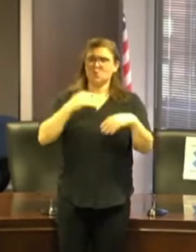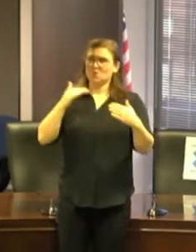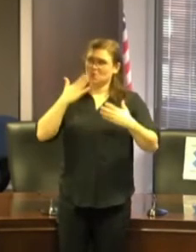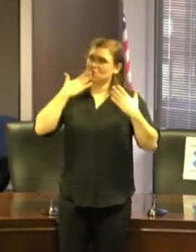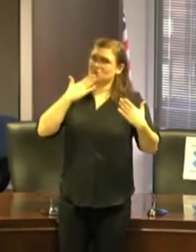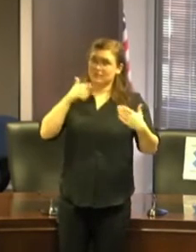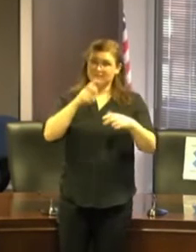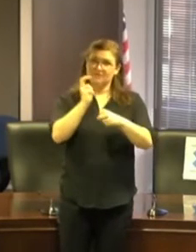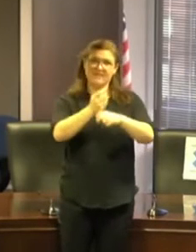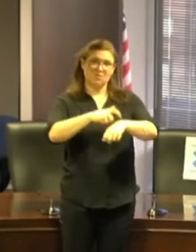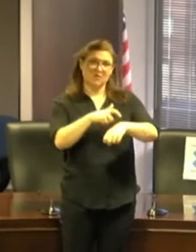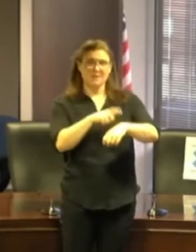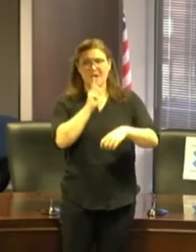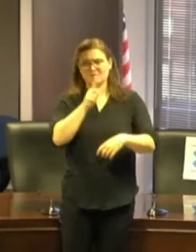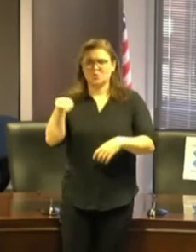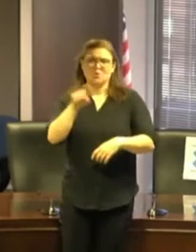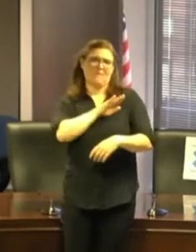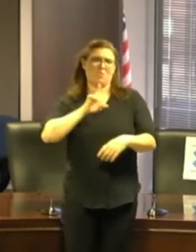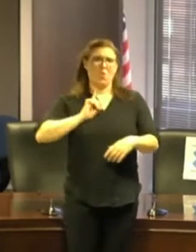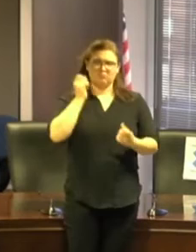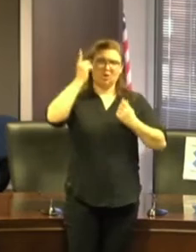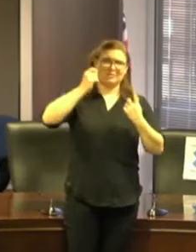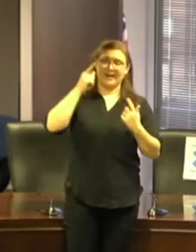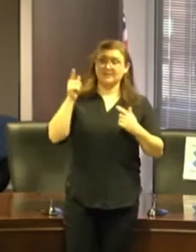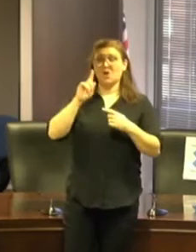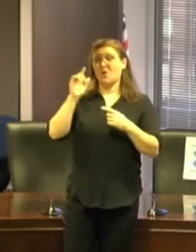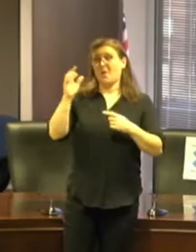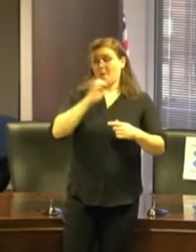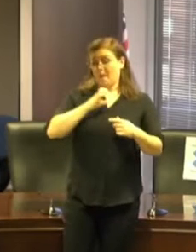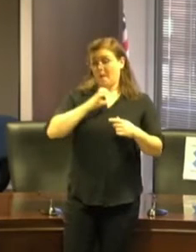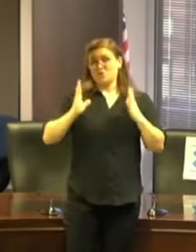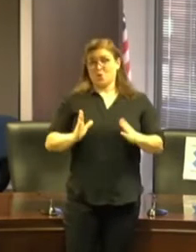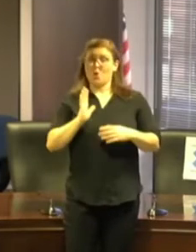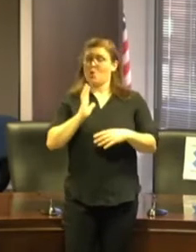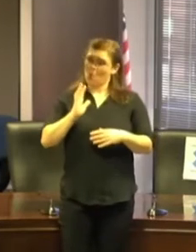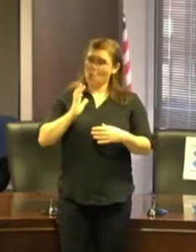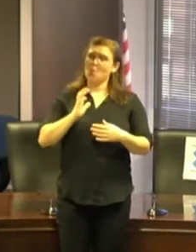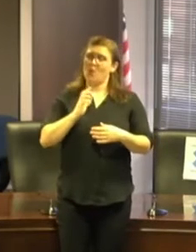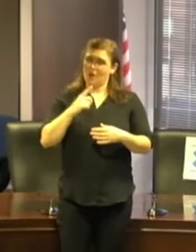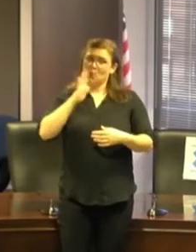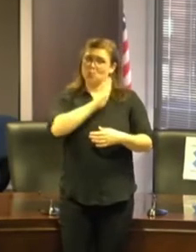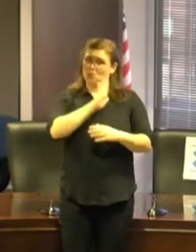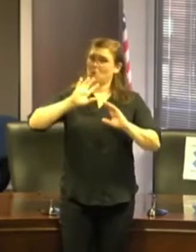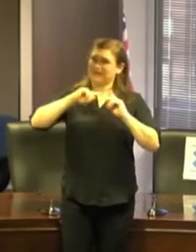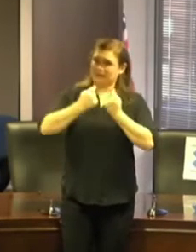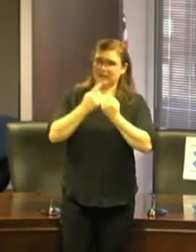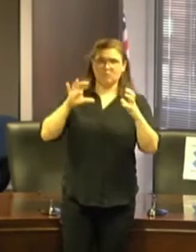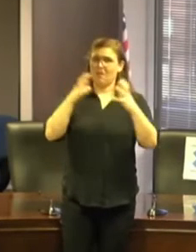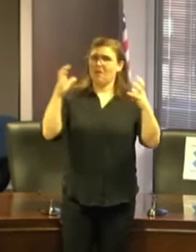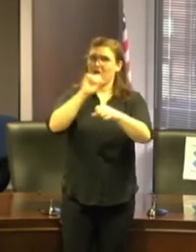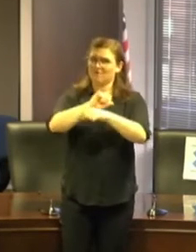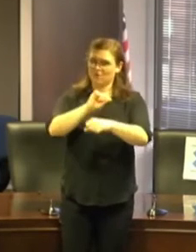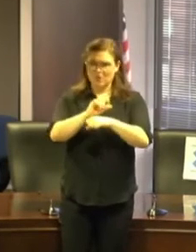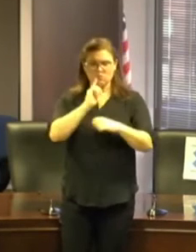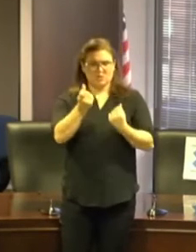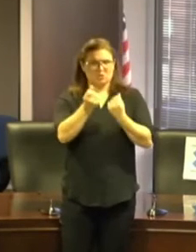recognize, Commissioner, all the hard work that your people are doing in supporting and benefiting